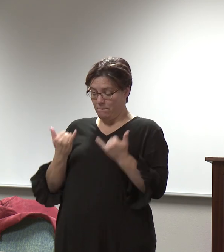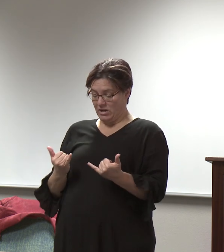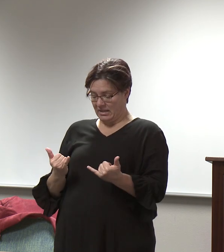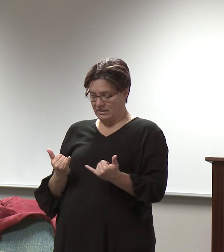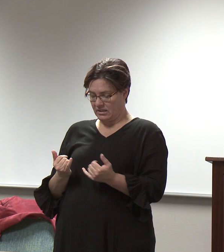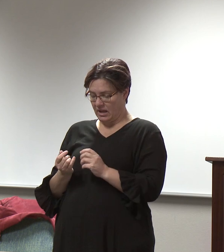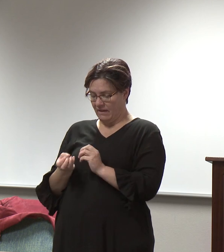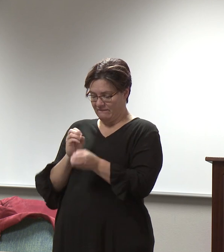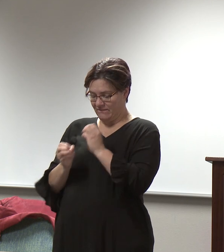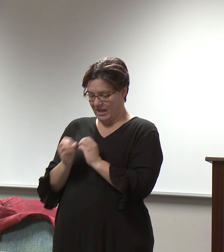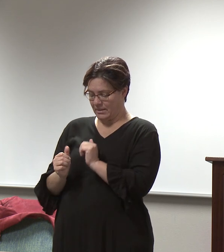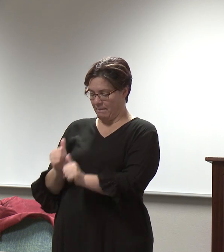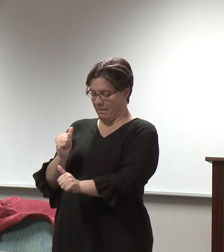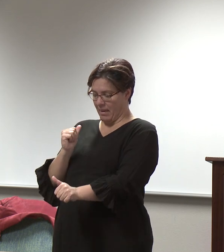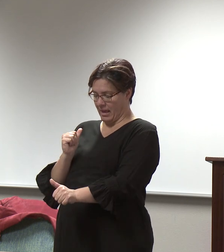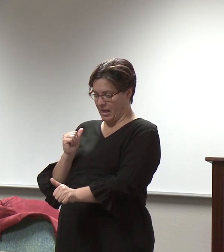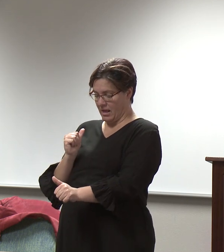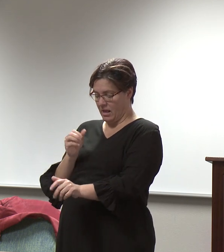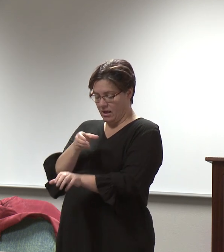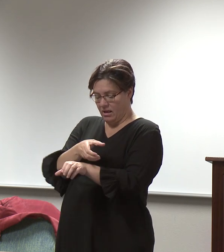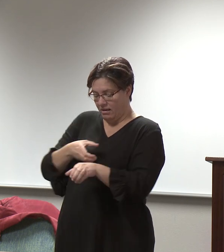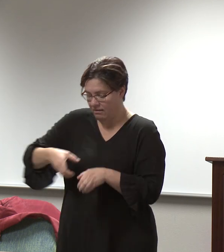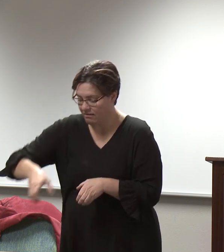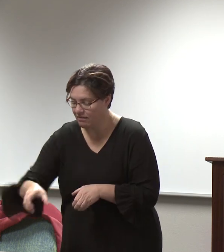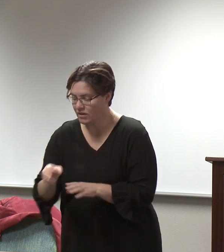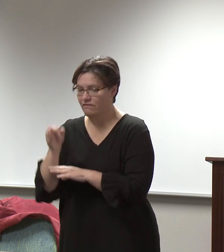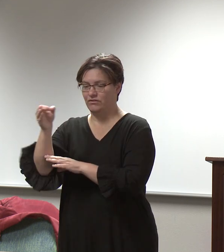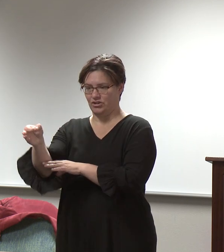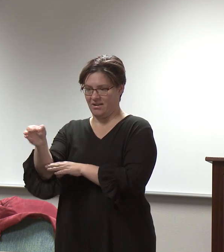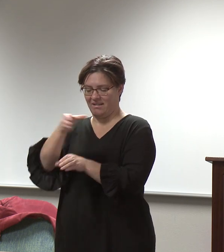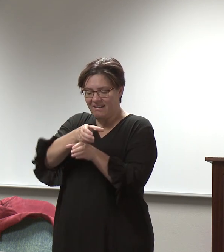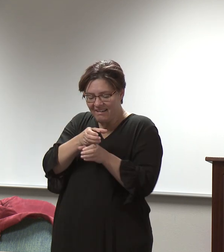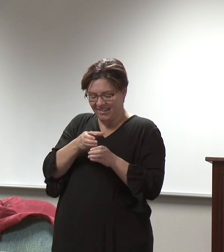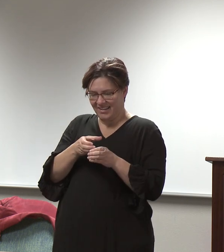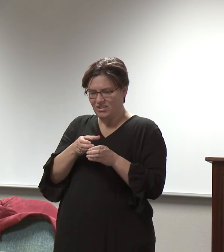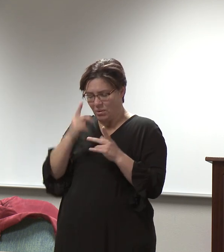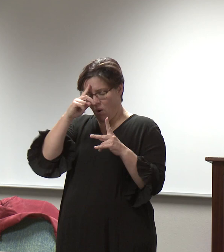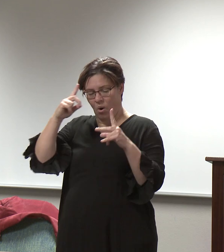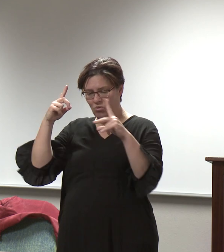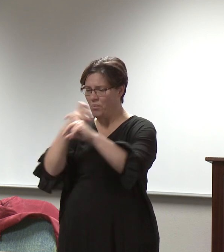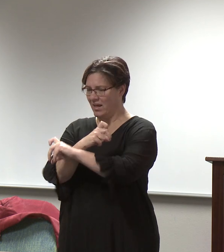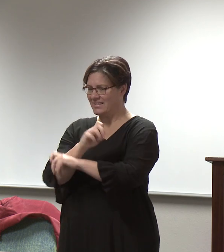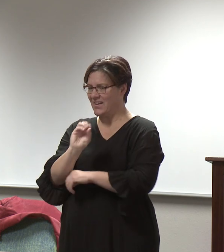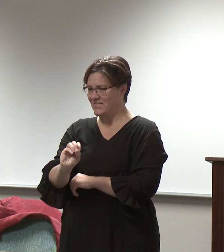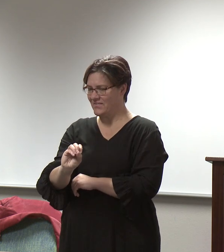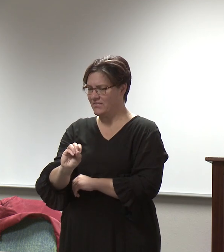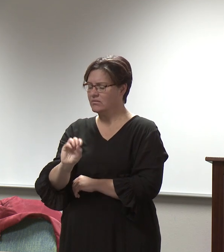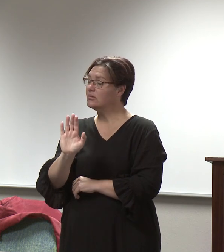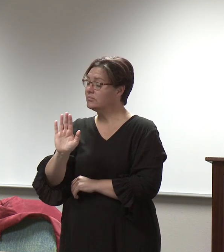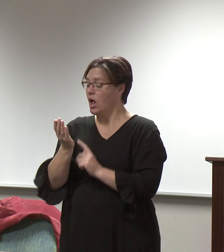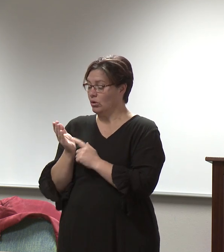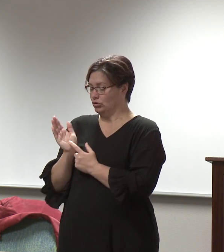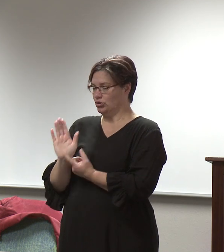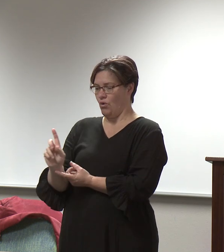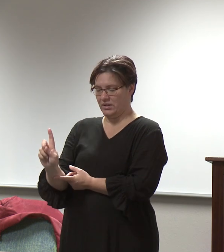and undo the future. So I think it's a much more complex period. In fact, I'm going to show to